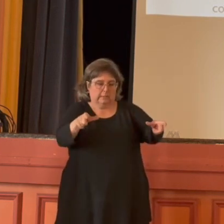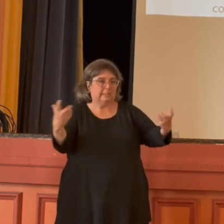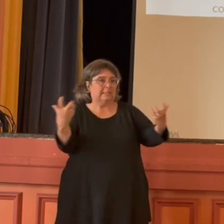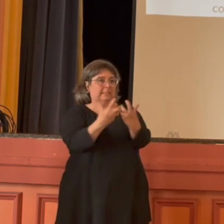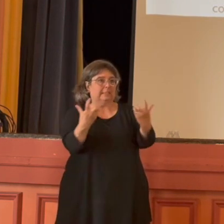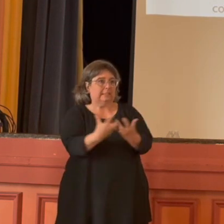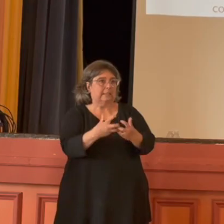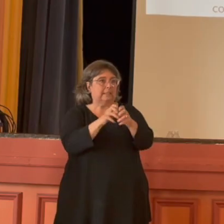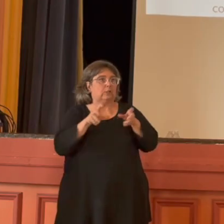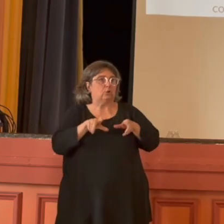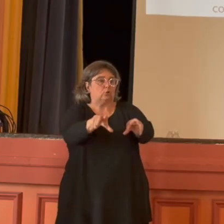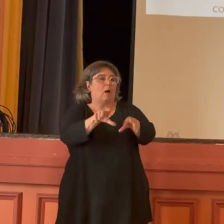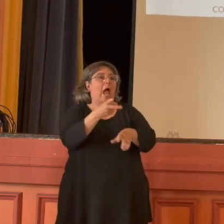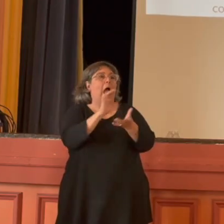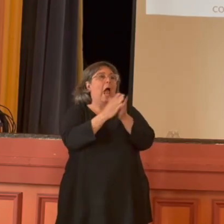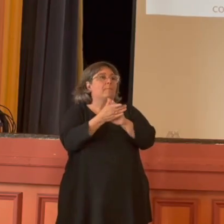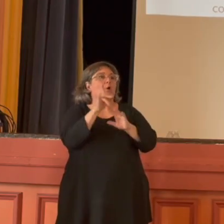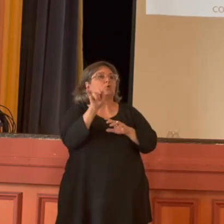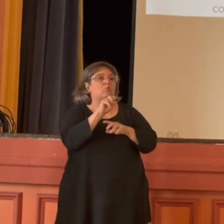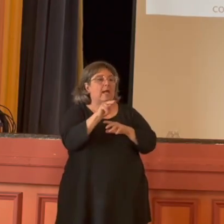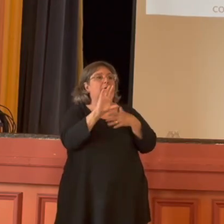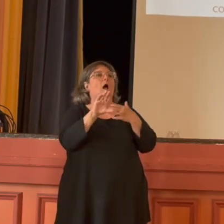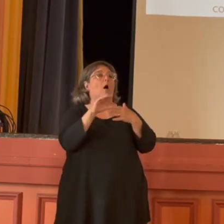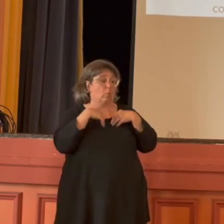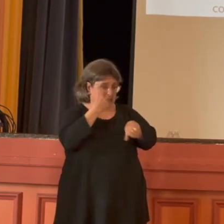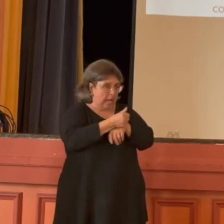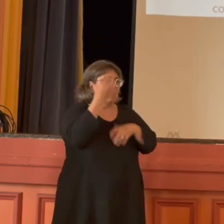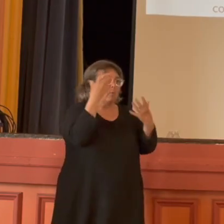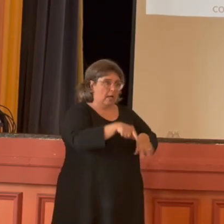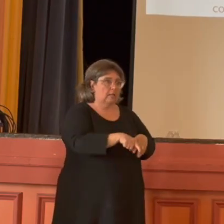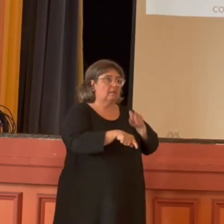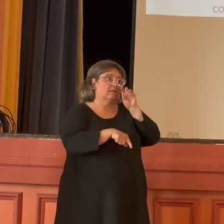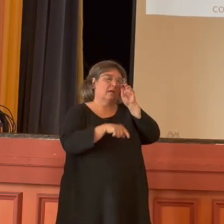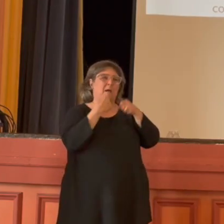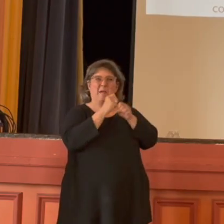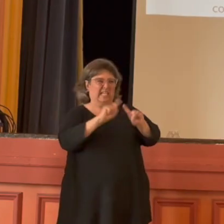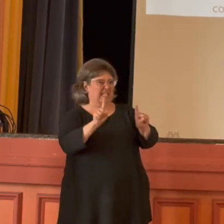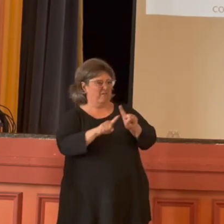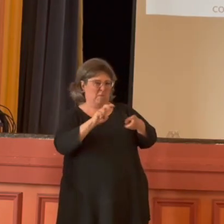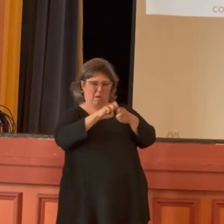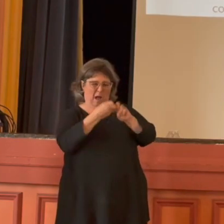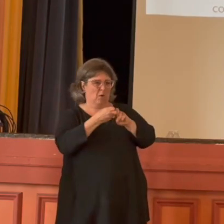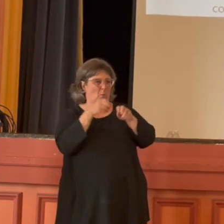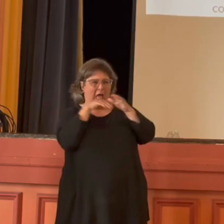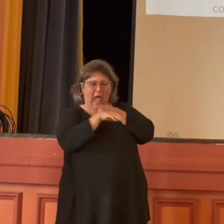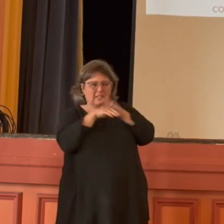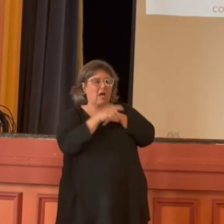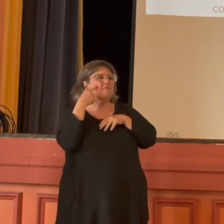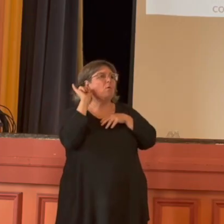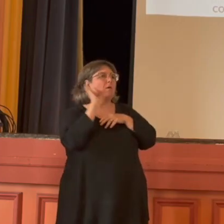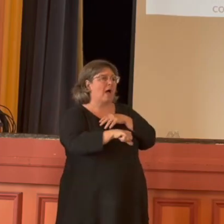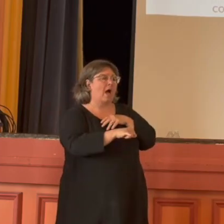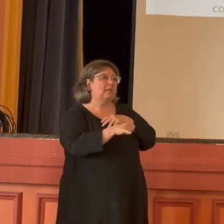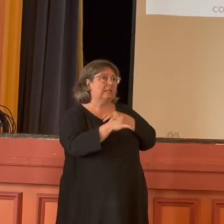interceptor sewers and the Hamburg drain already existed. And so it made all kinds of issues with access to